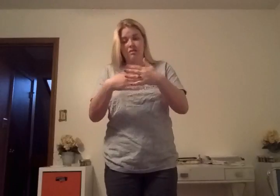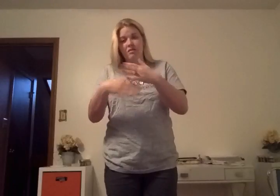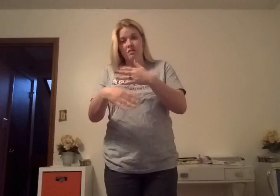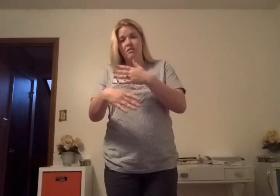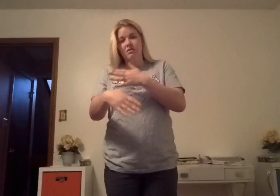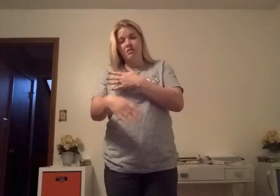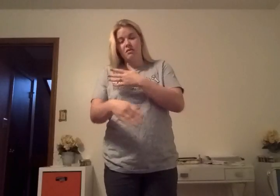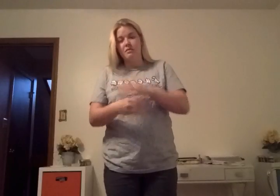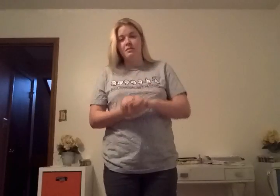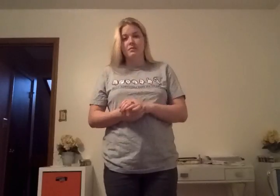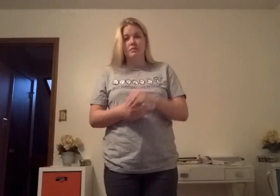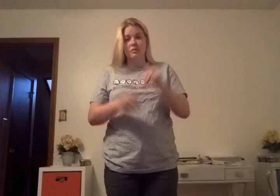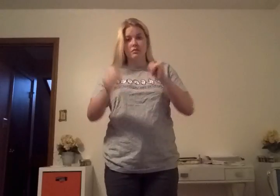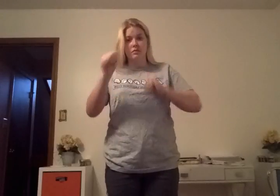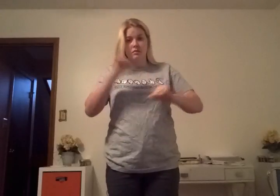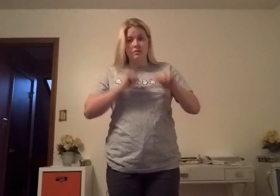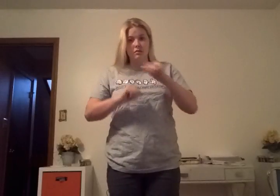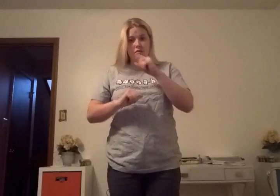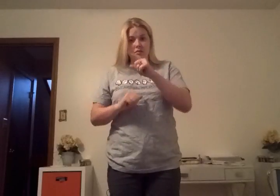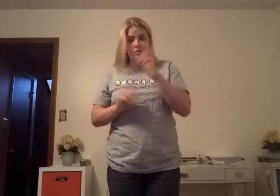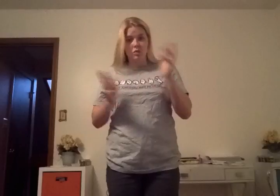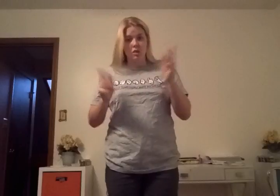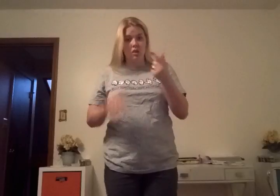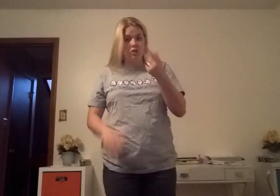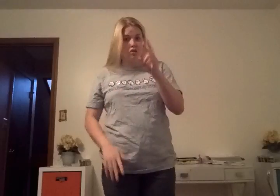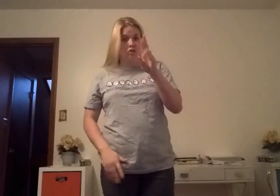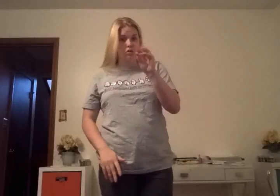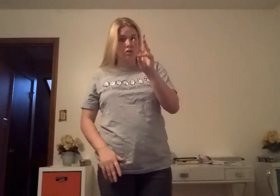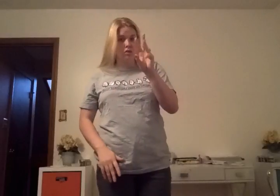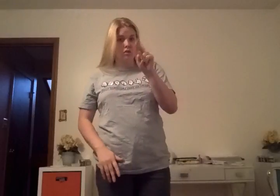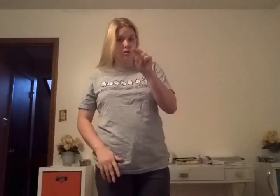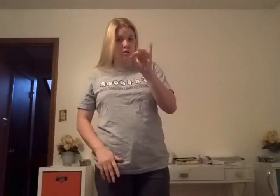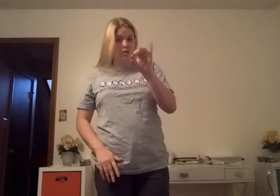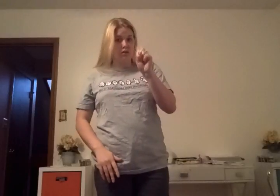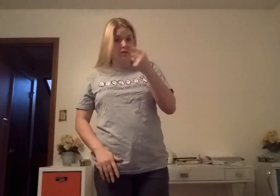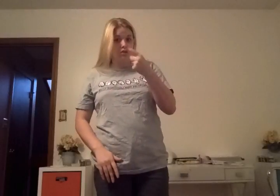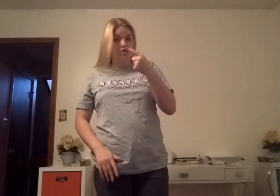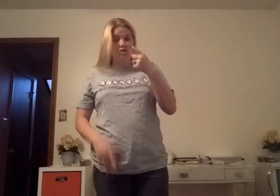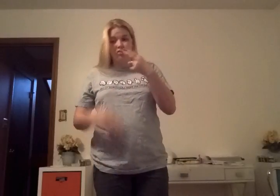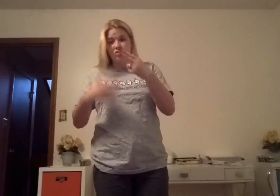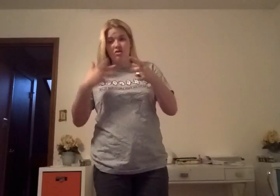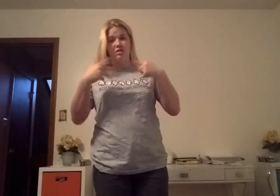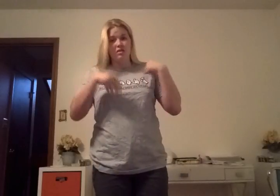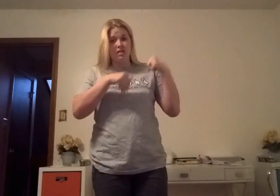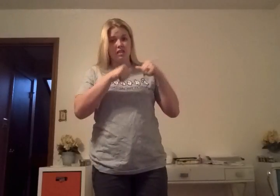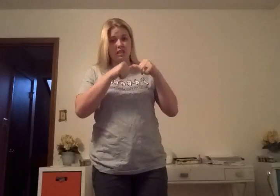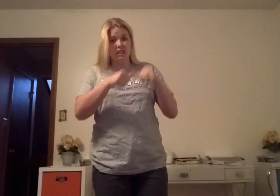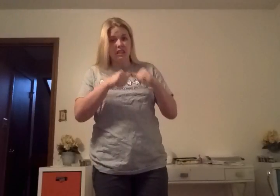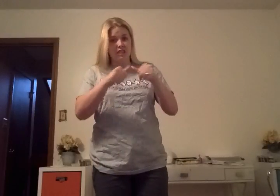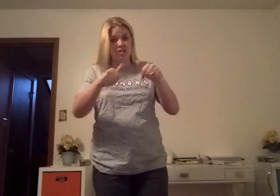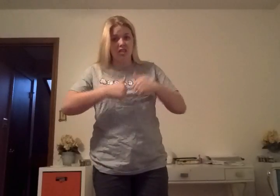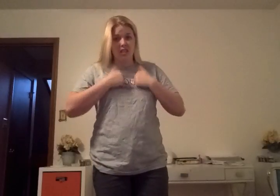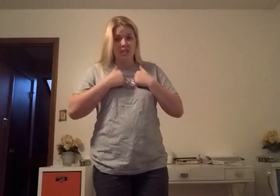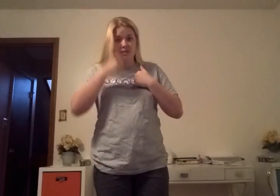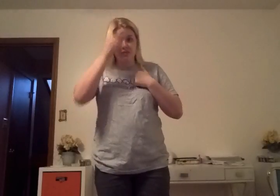an actress on the upcoming show Grownish, that Francia had too much happening in her life to even think about donating a kidney. You insisted.